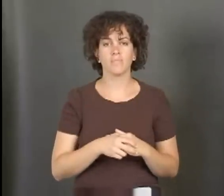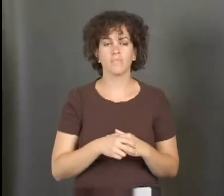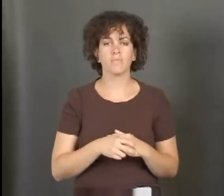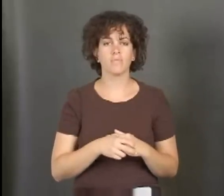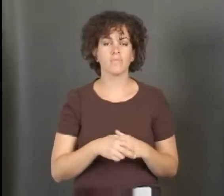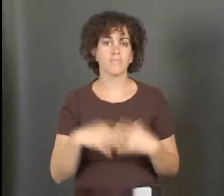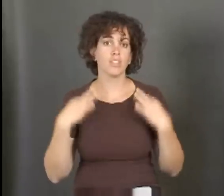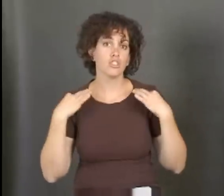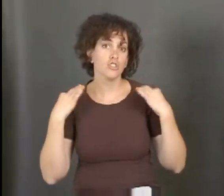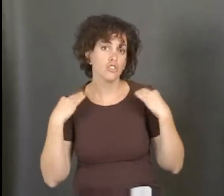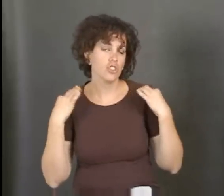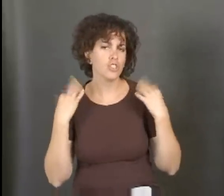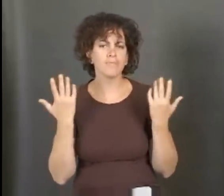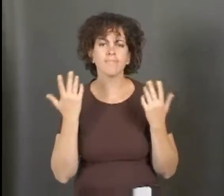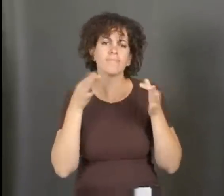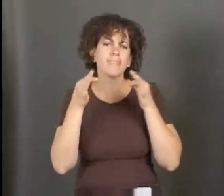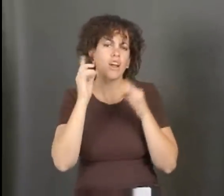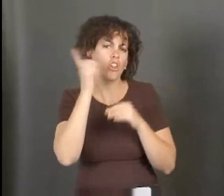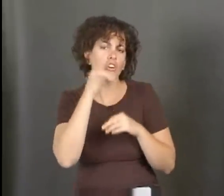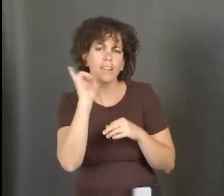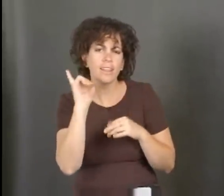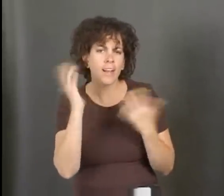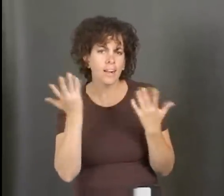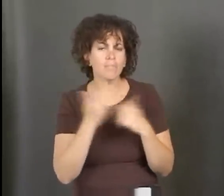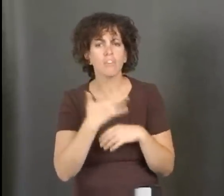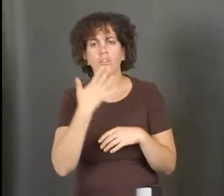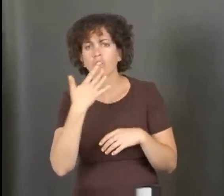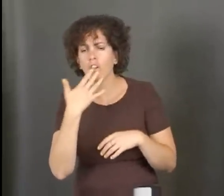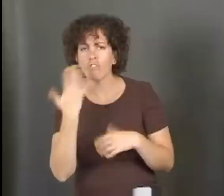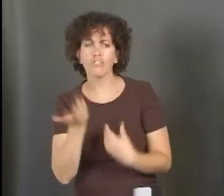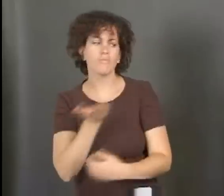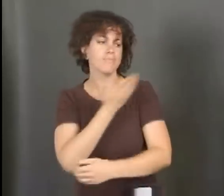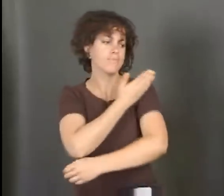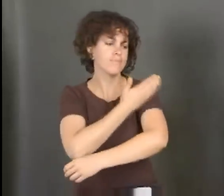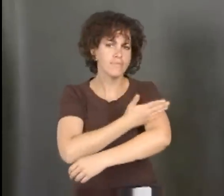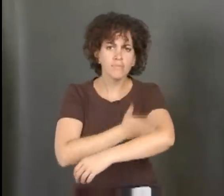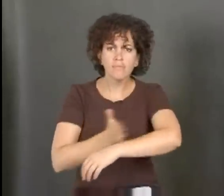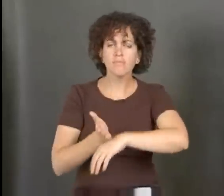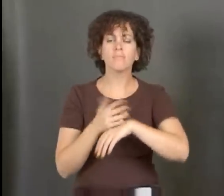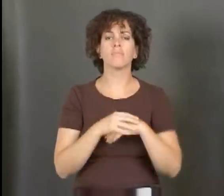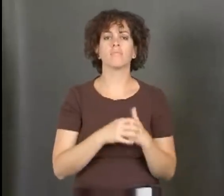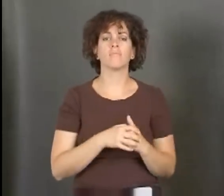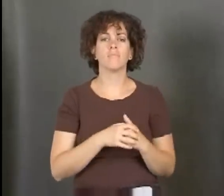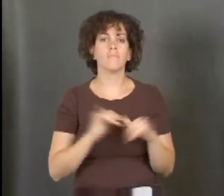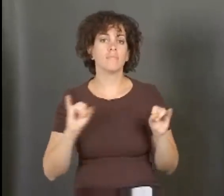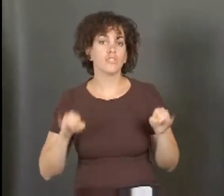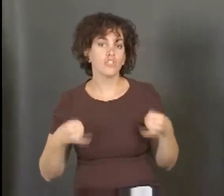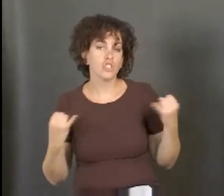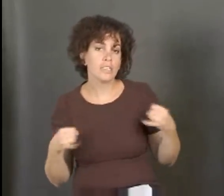Let's review. Shirt, and you can describe what it looks like by the color, the length of the sleeve,